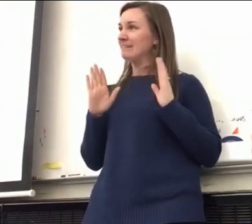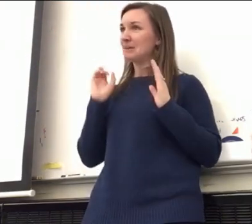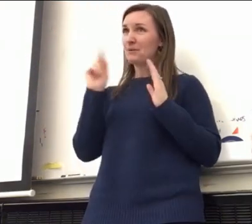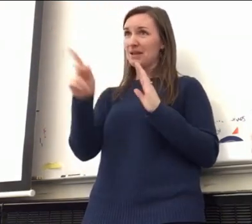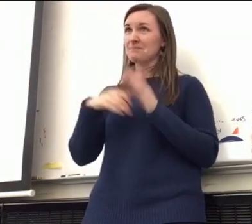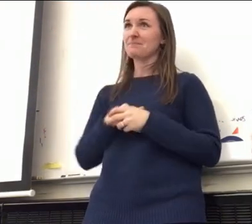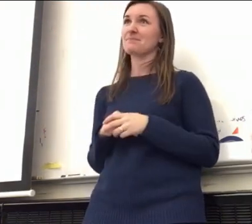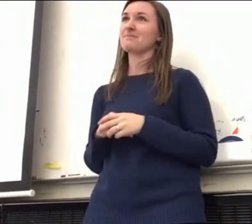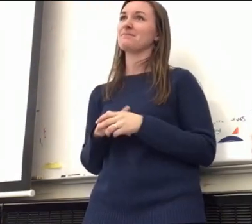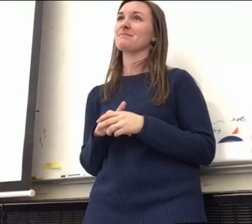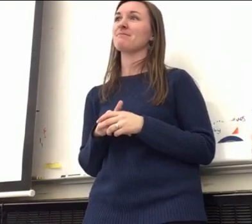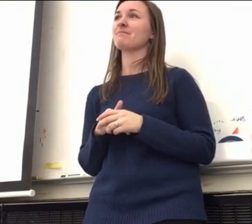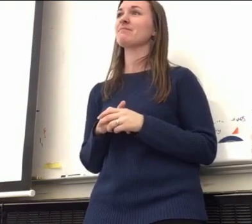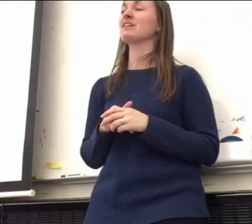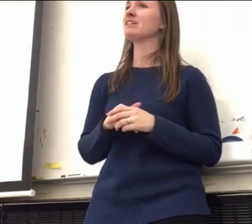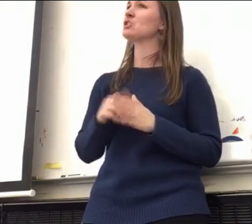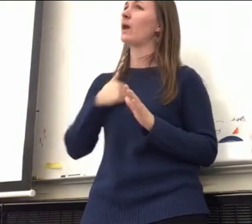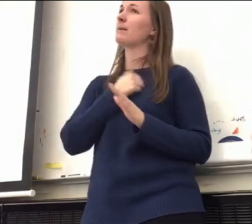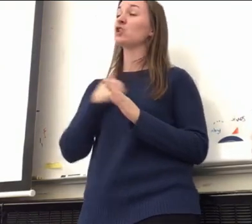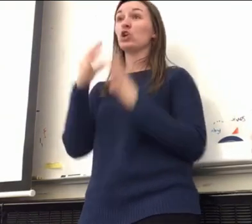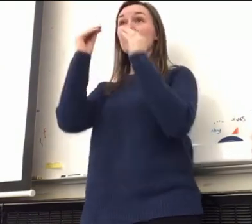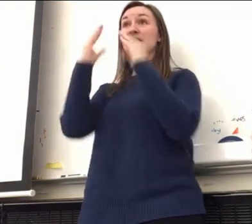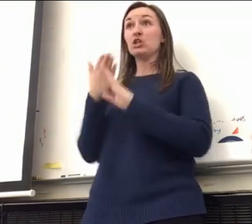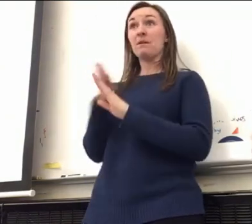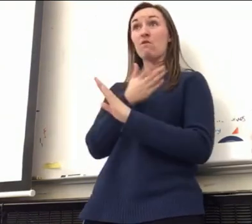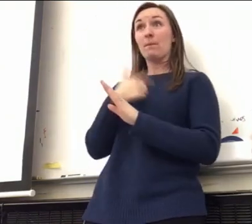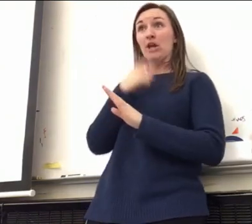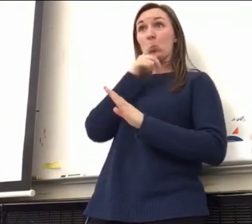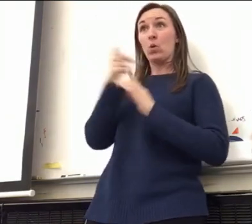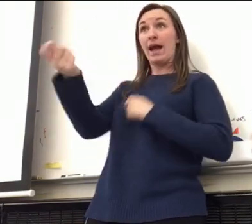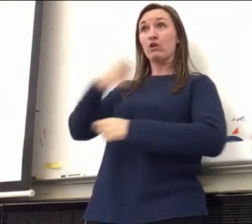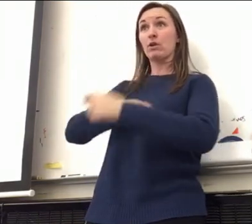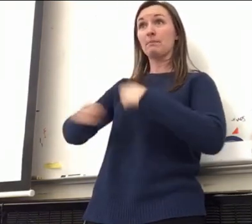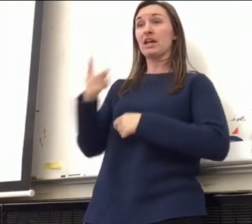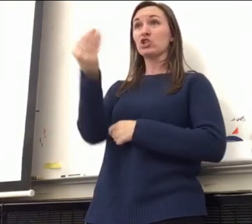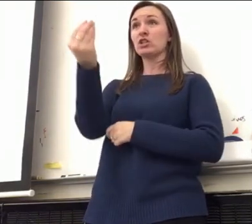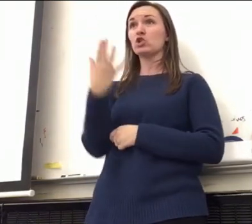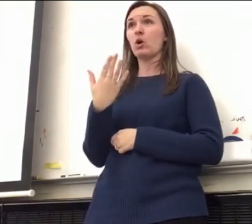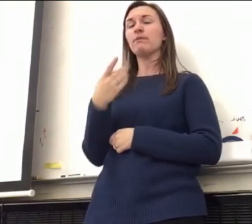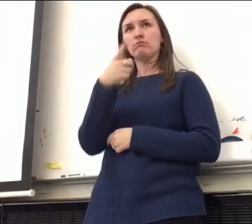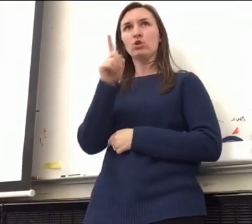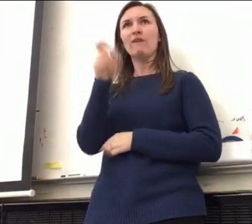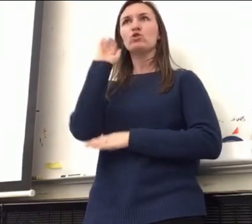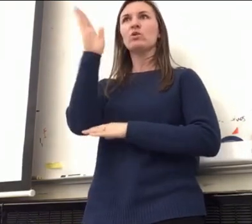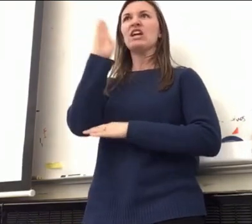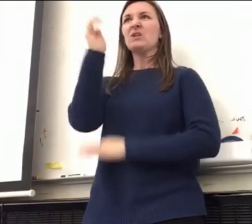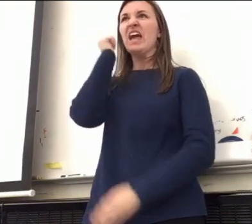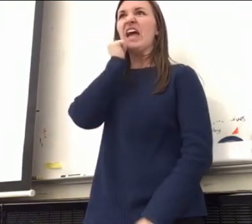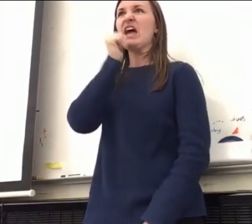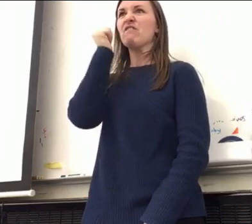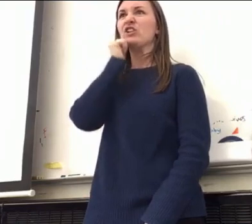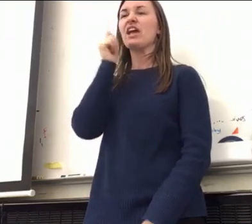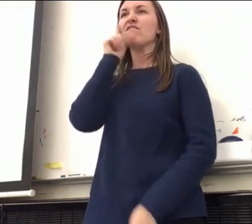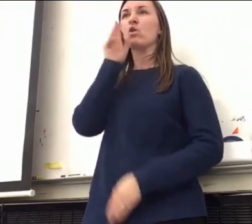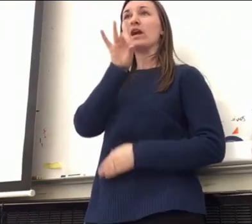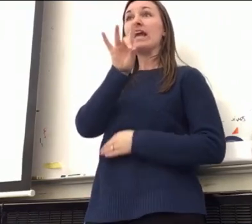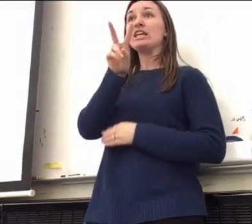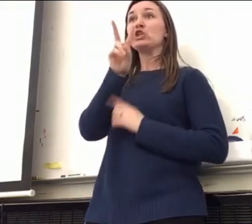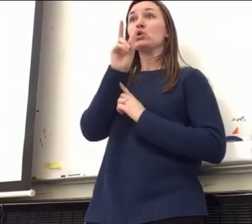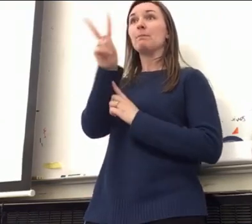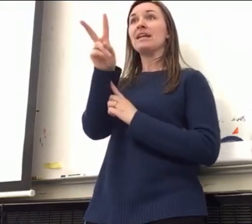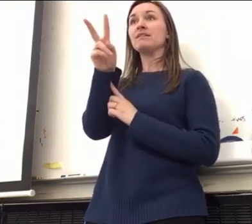Okay? In fact, the teacher before me who I took this job from told me that I need to lecture every single day for 82 minutes without a